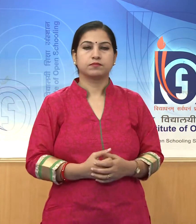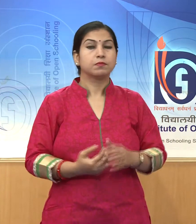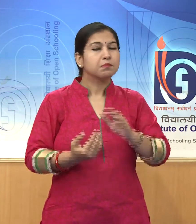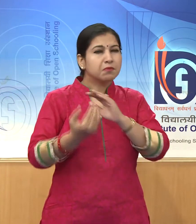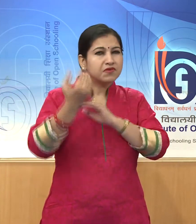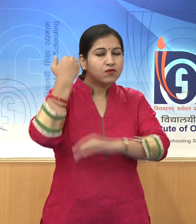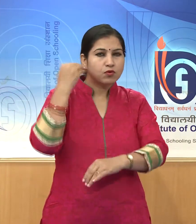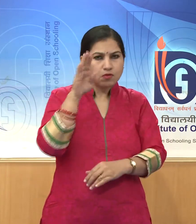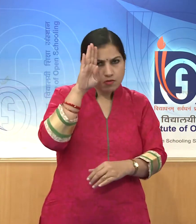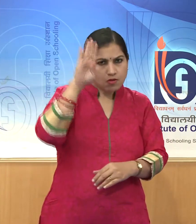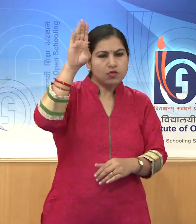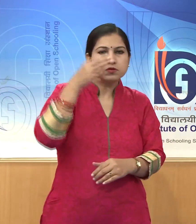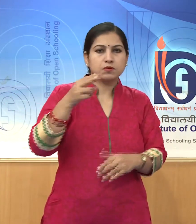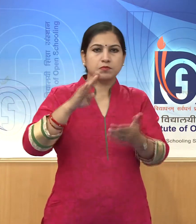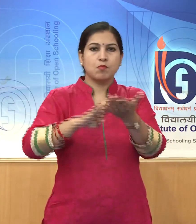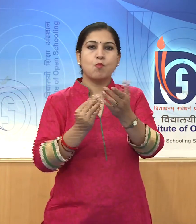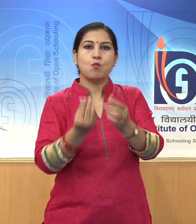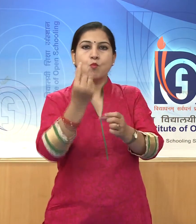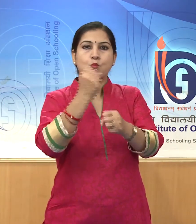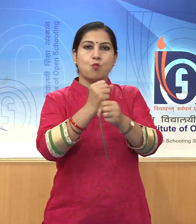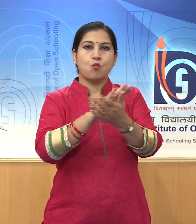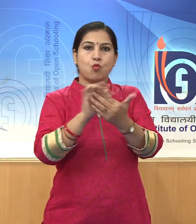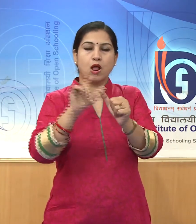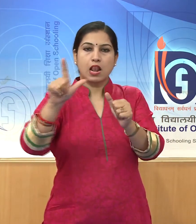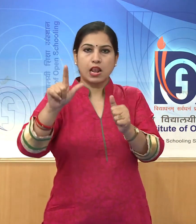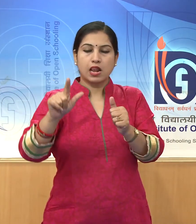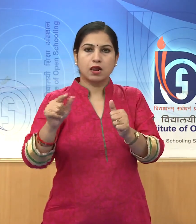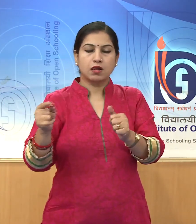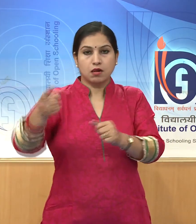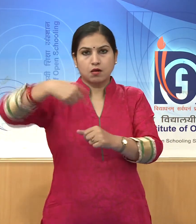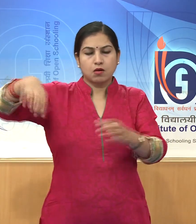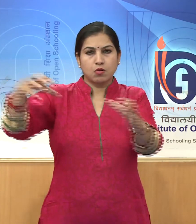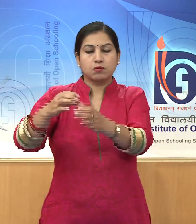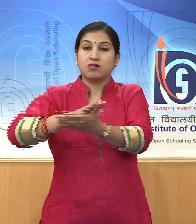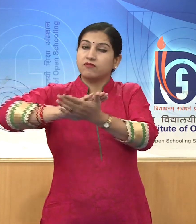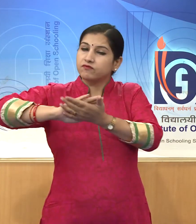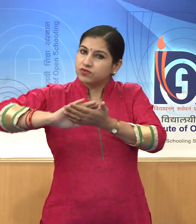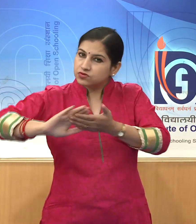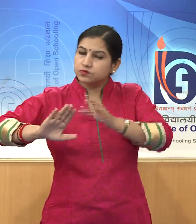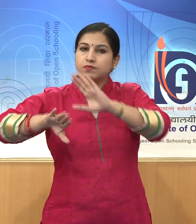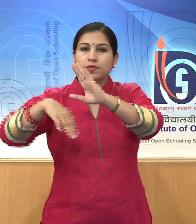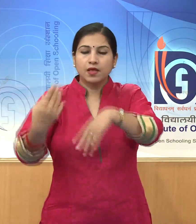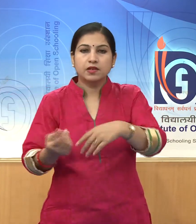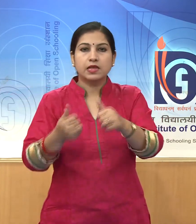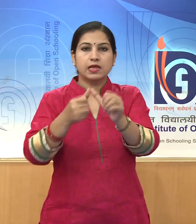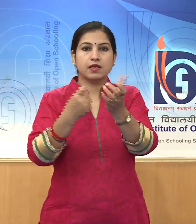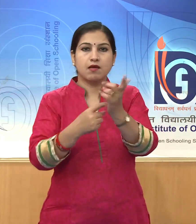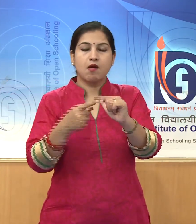After the decline of Mughal Empire and the end of classical and medieval art of